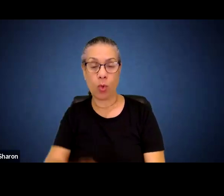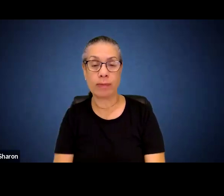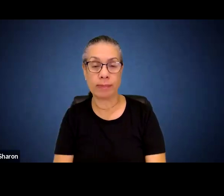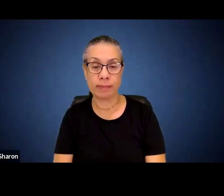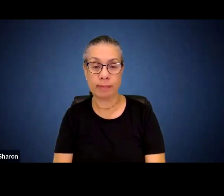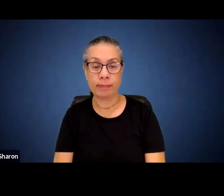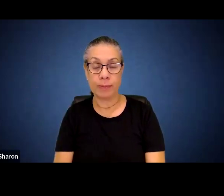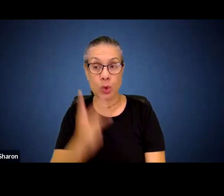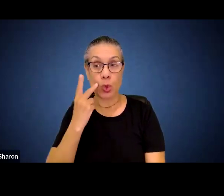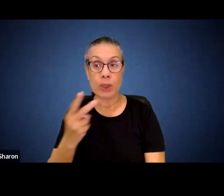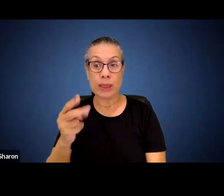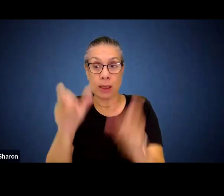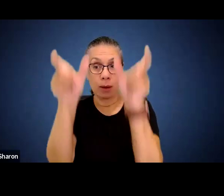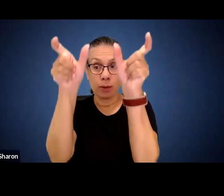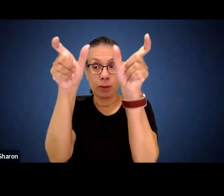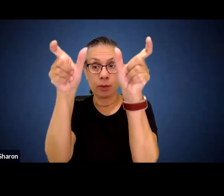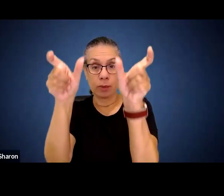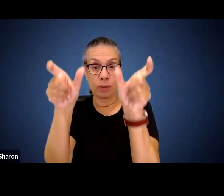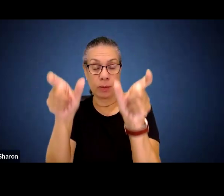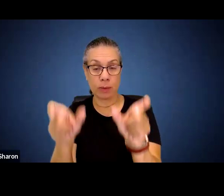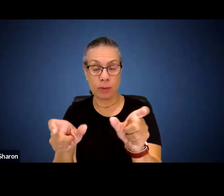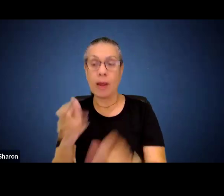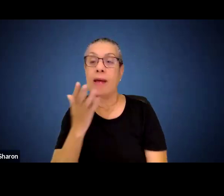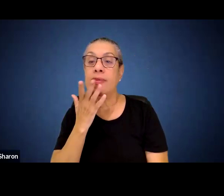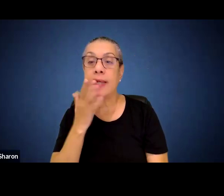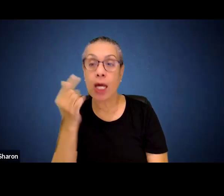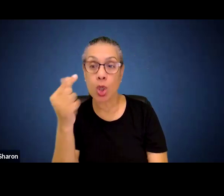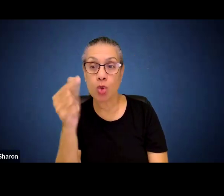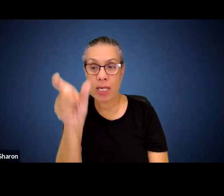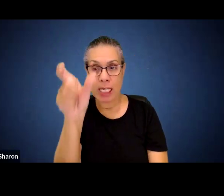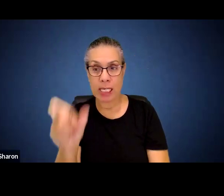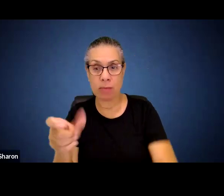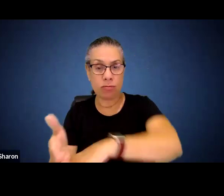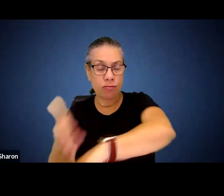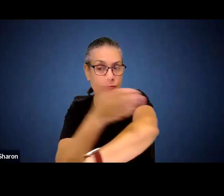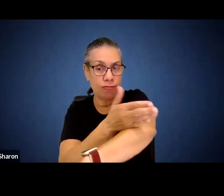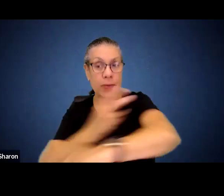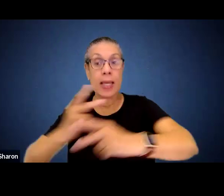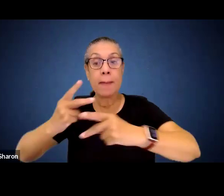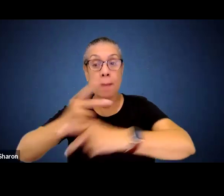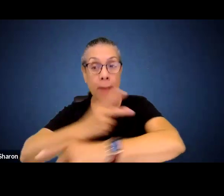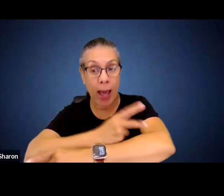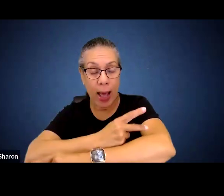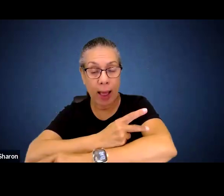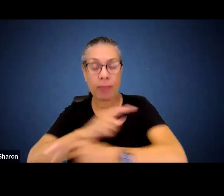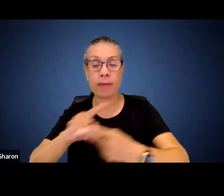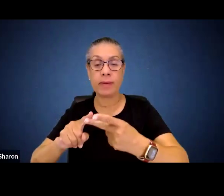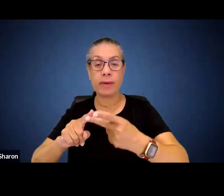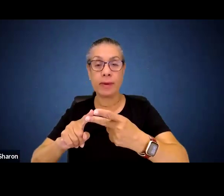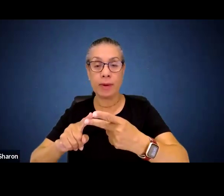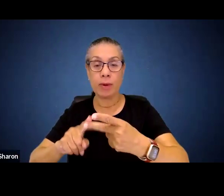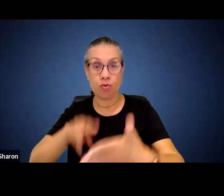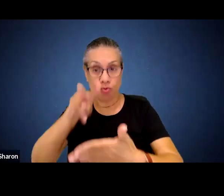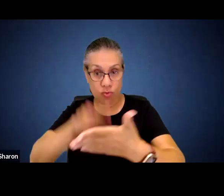We can see improvement, green, in math achievement, math and literacy